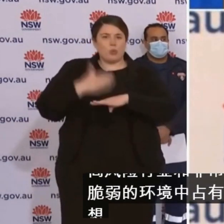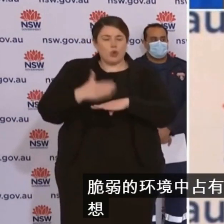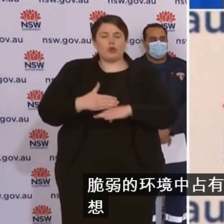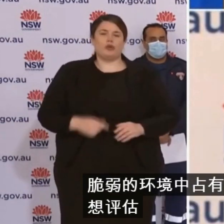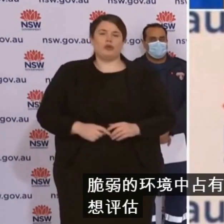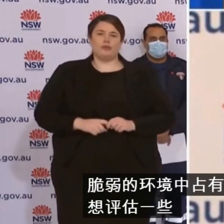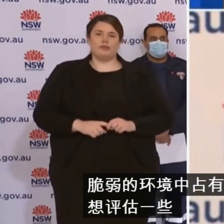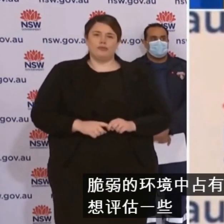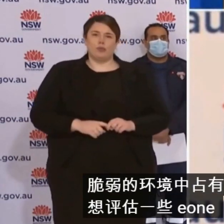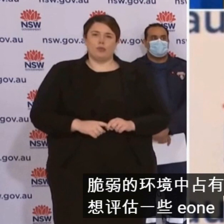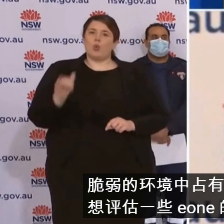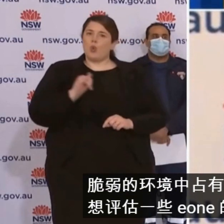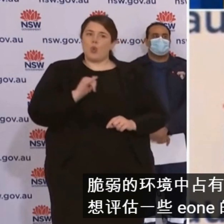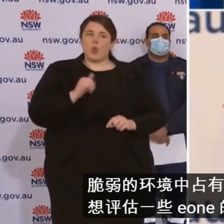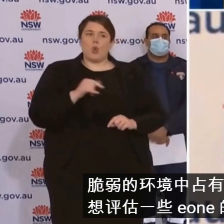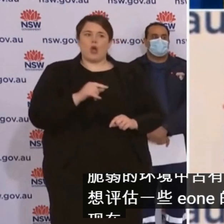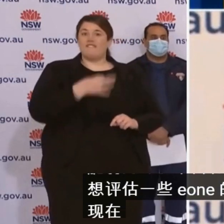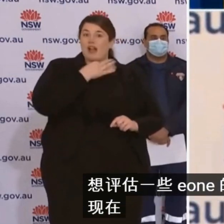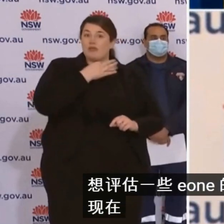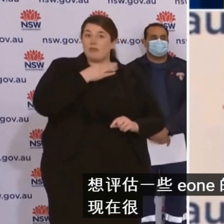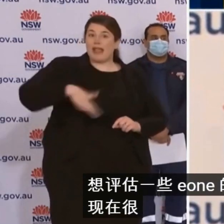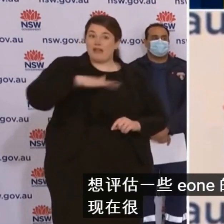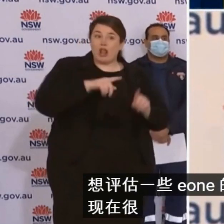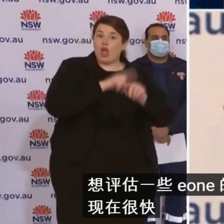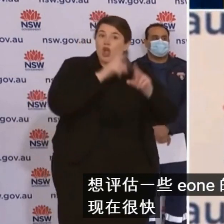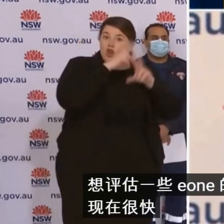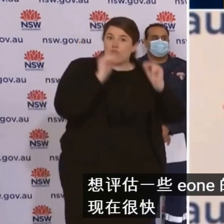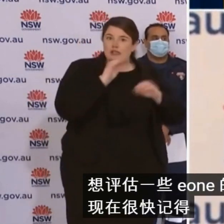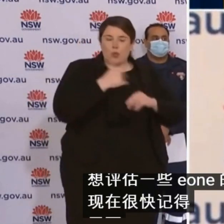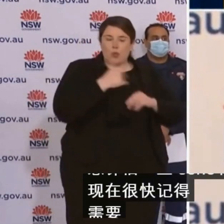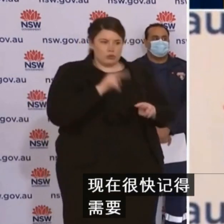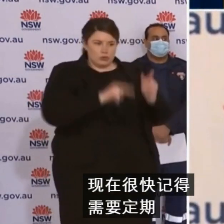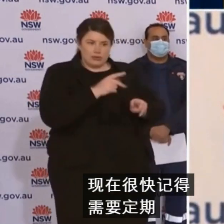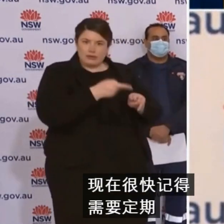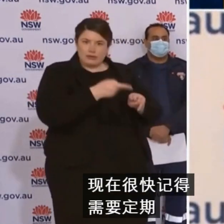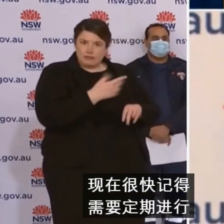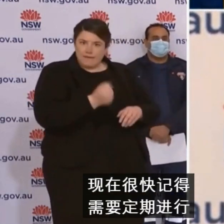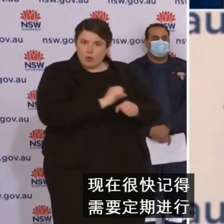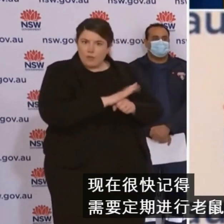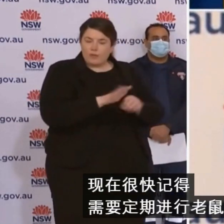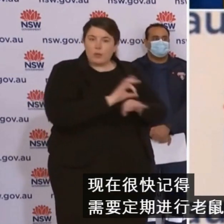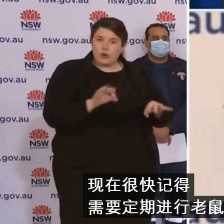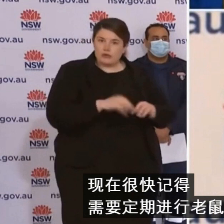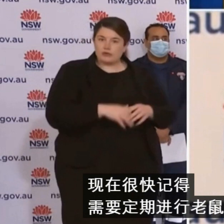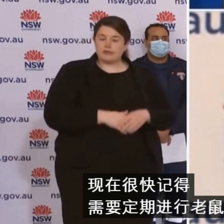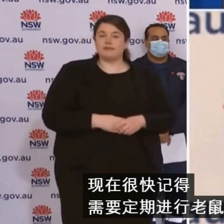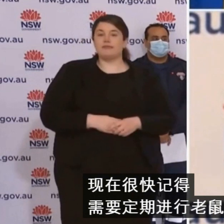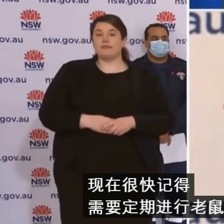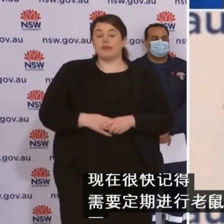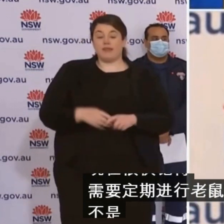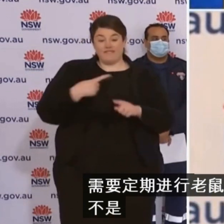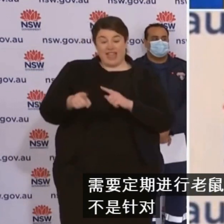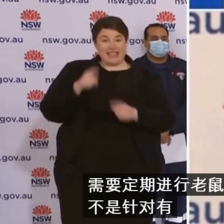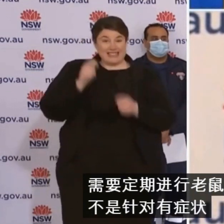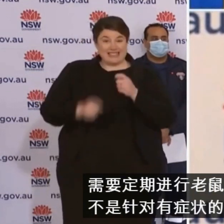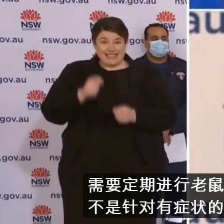really want to assess someone's status quite quickly. Now remember, rat testing needs to be done regularly, and it